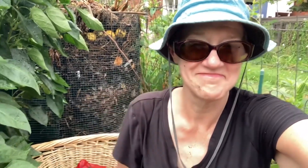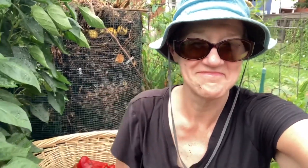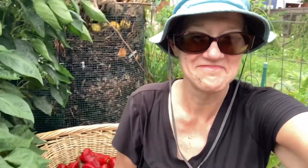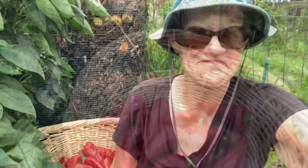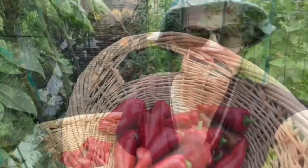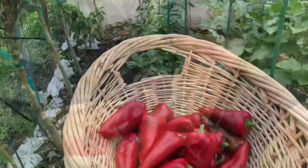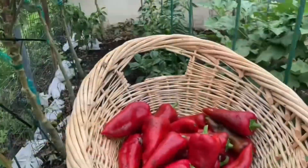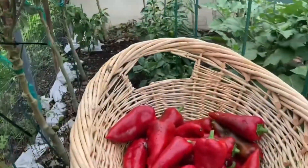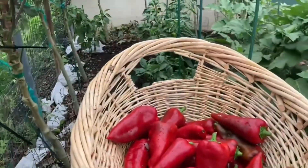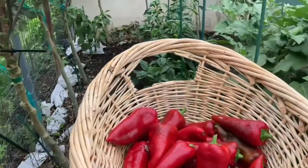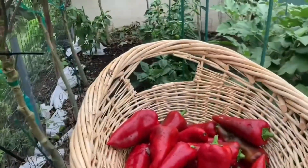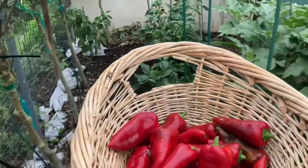easy.